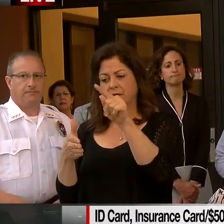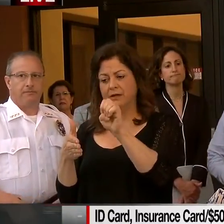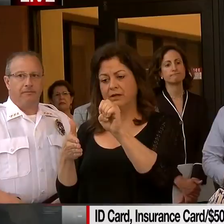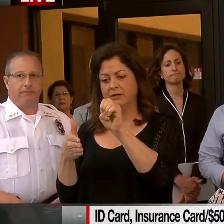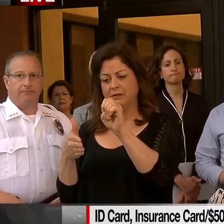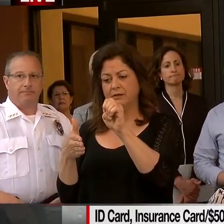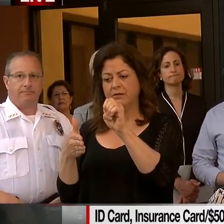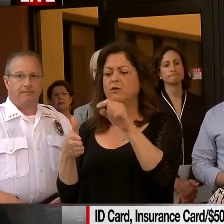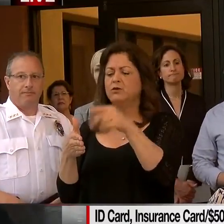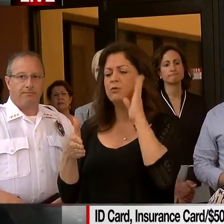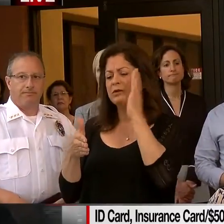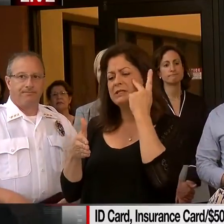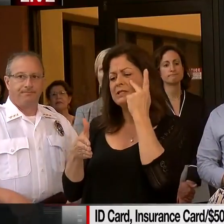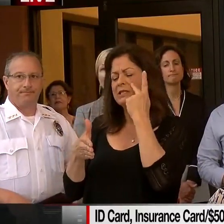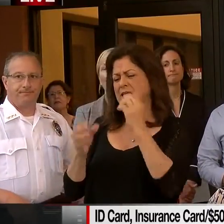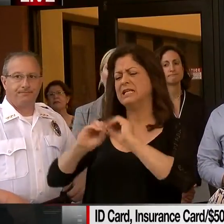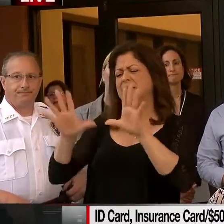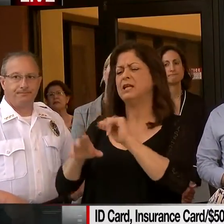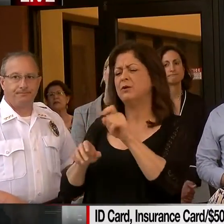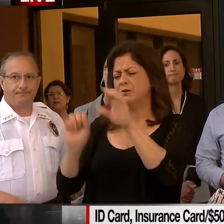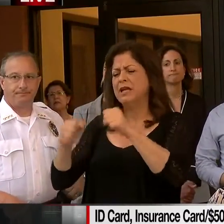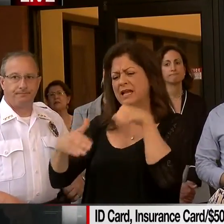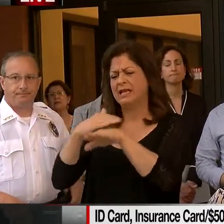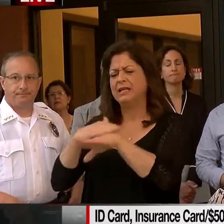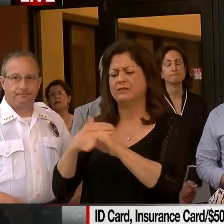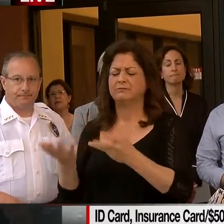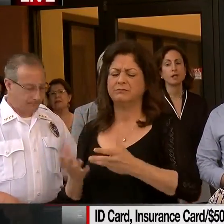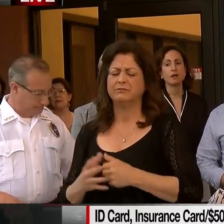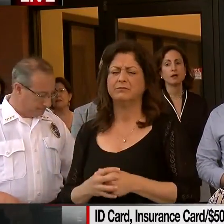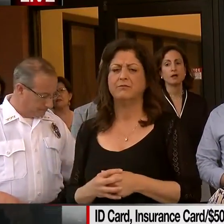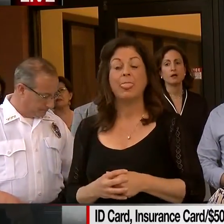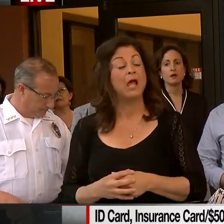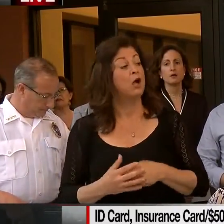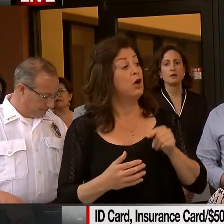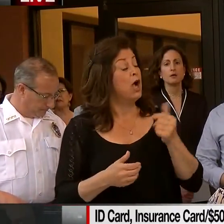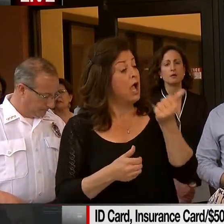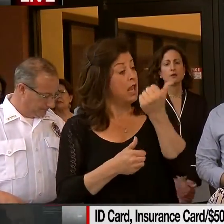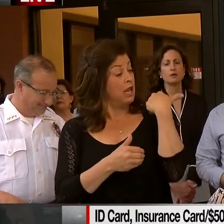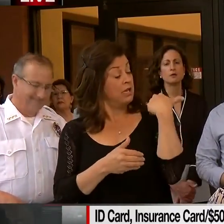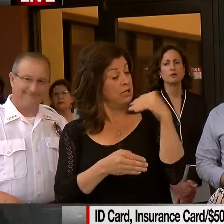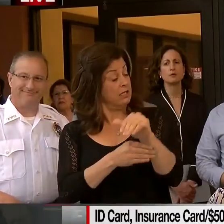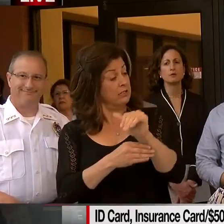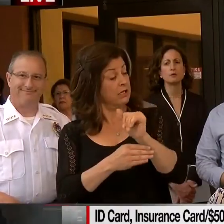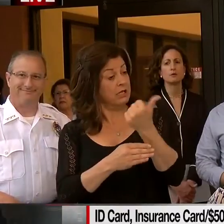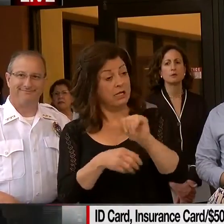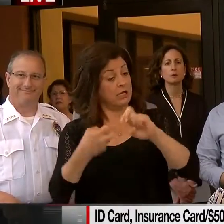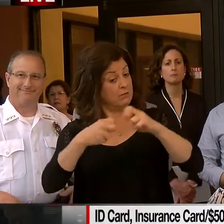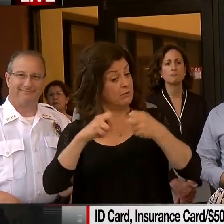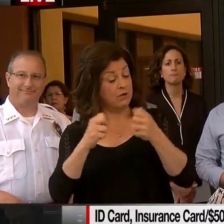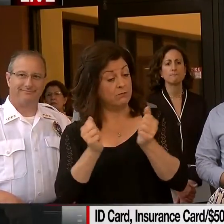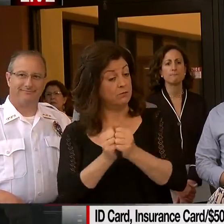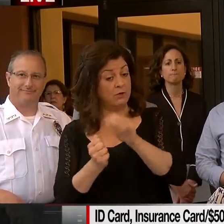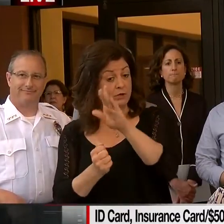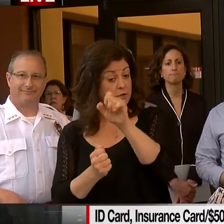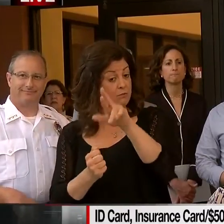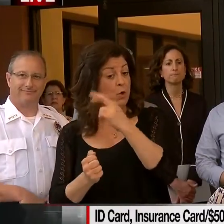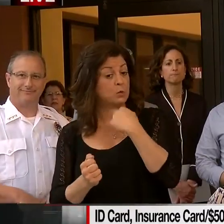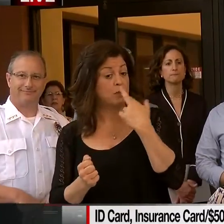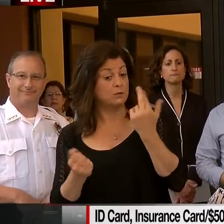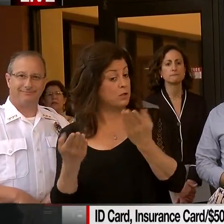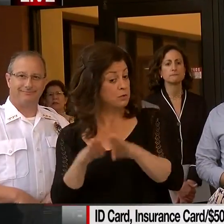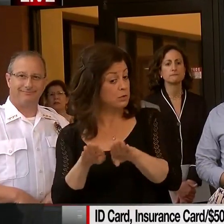Claire. Any other questions of me? Were there any issues last night with anyone closing down? Not that I